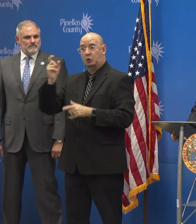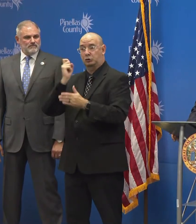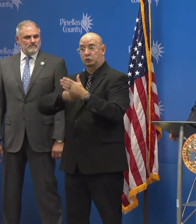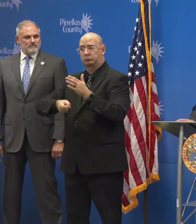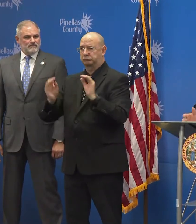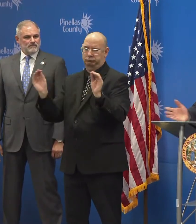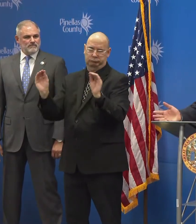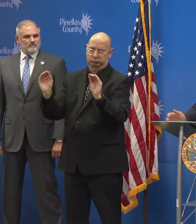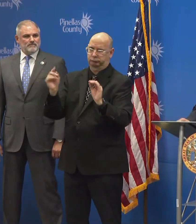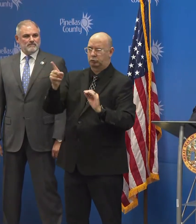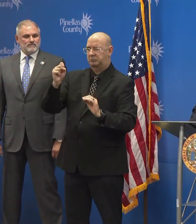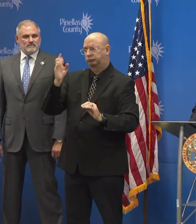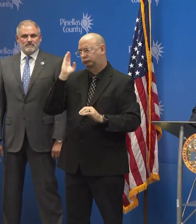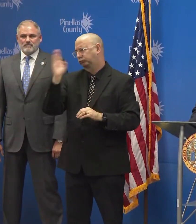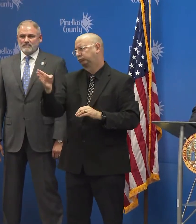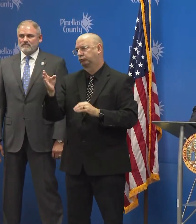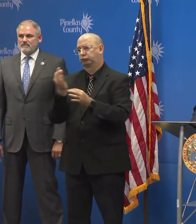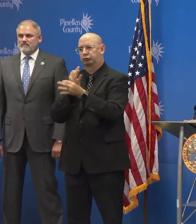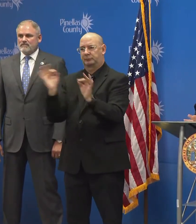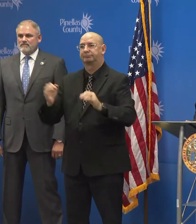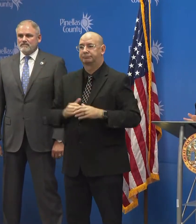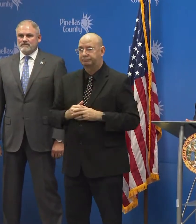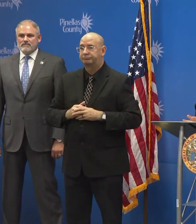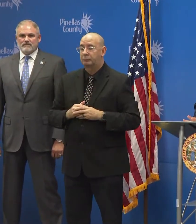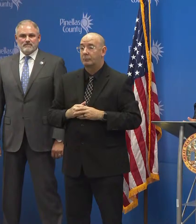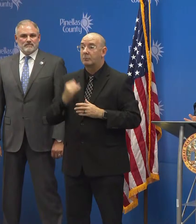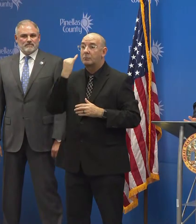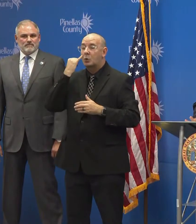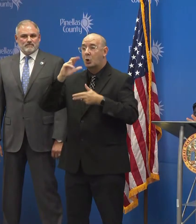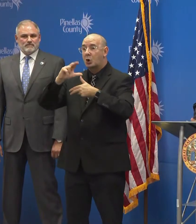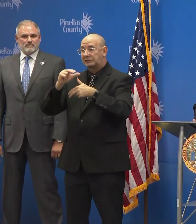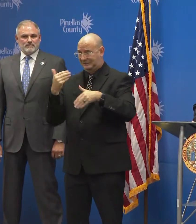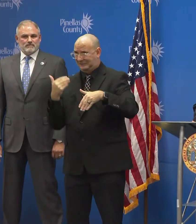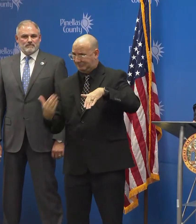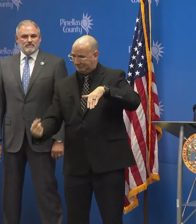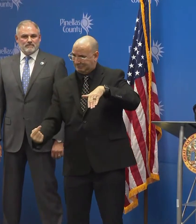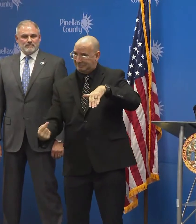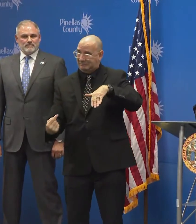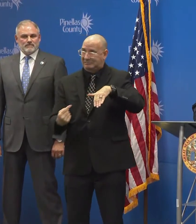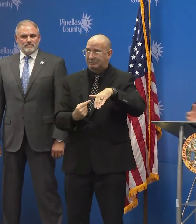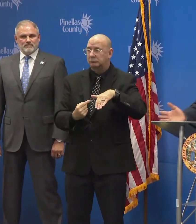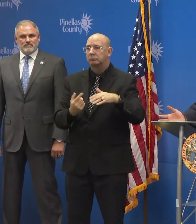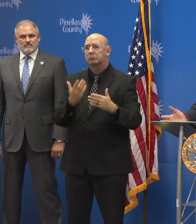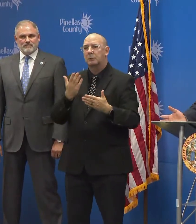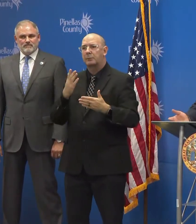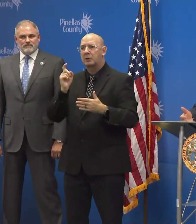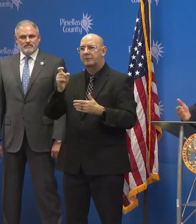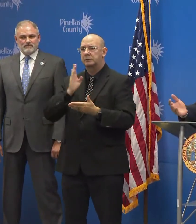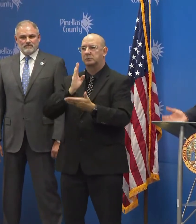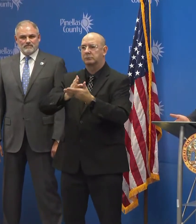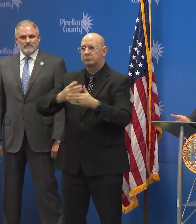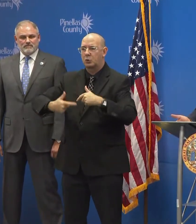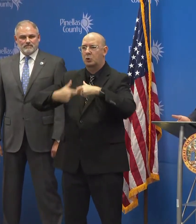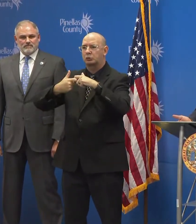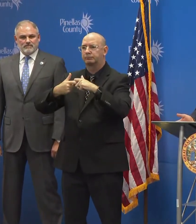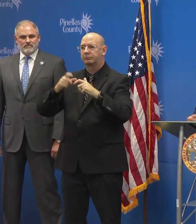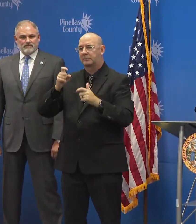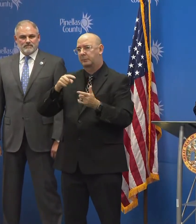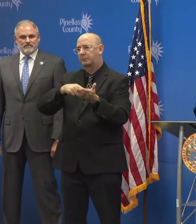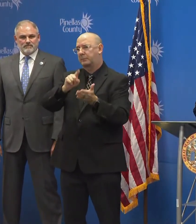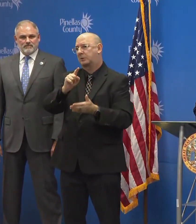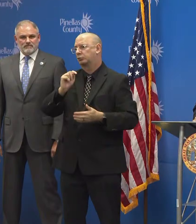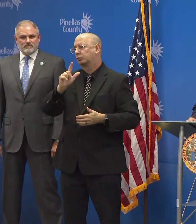the storm, we will suspend more. But clearly, this will relieve those tolls for people who are